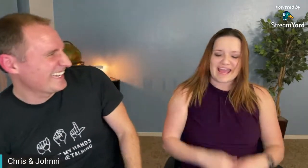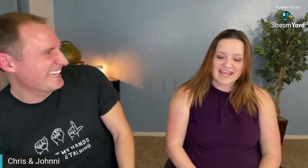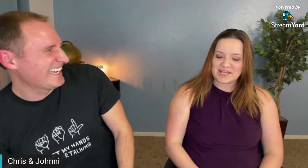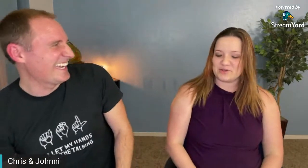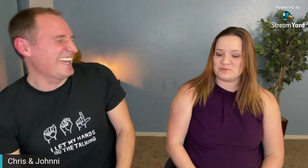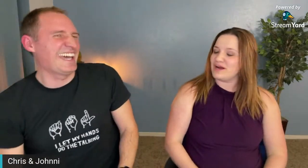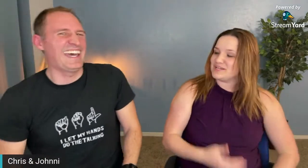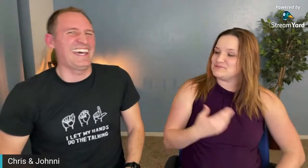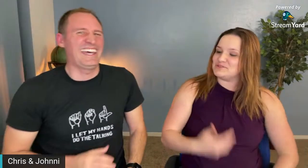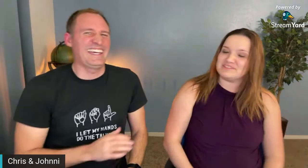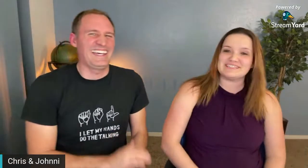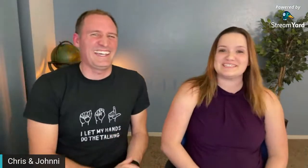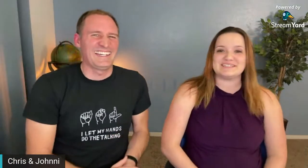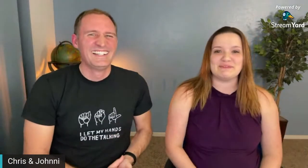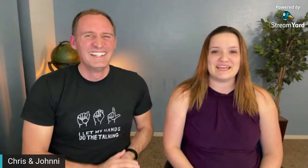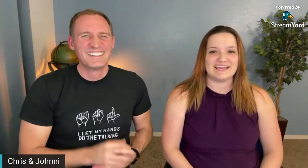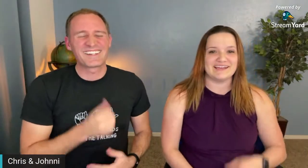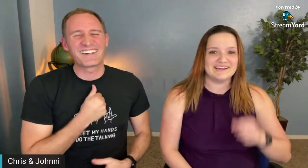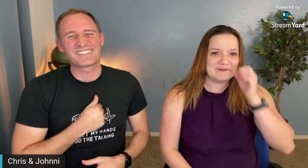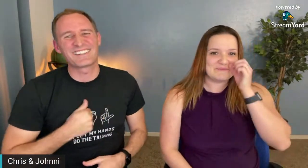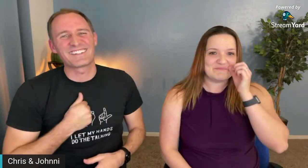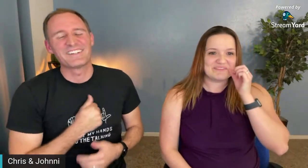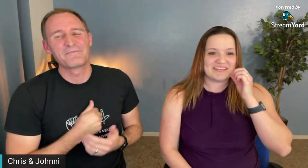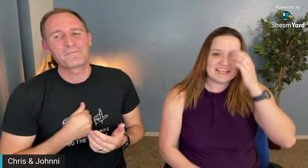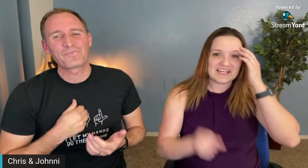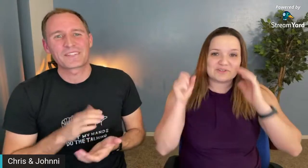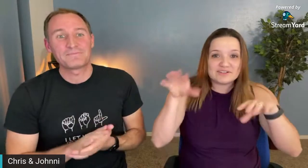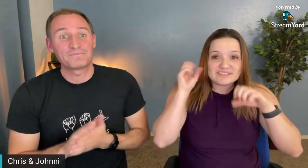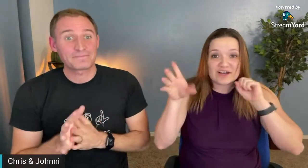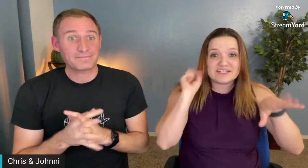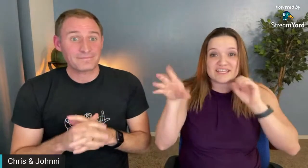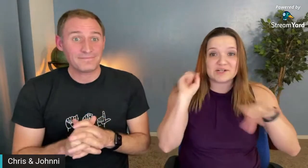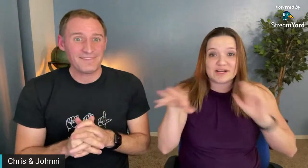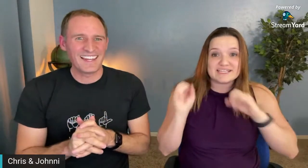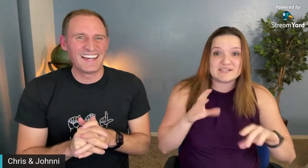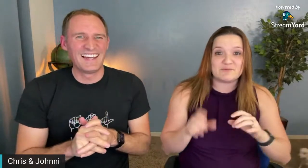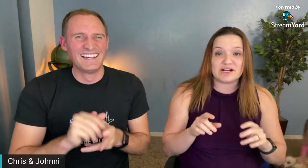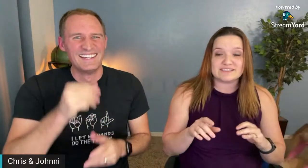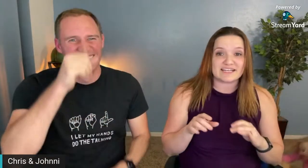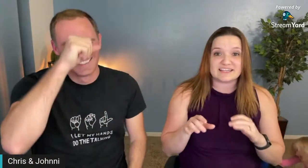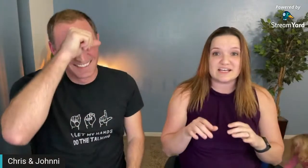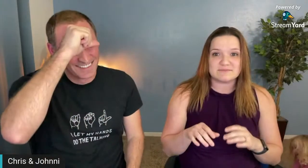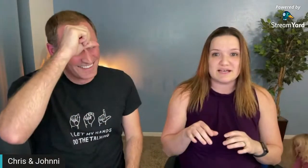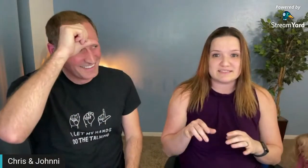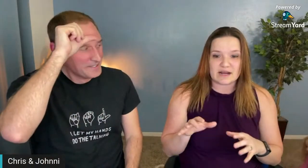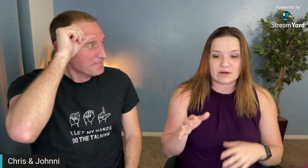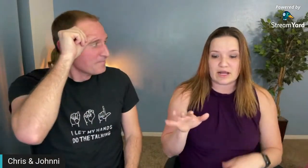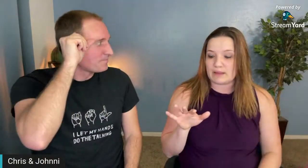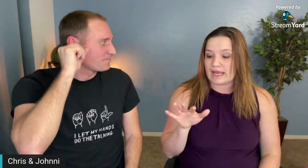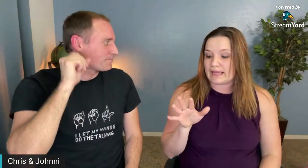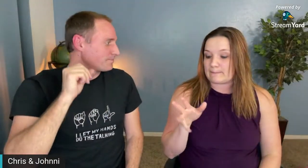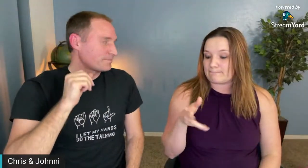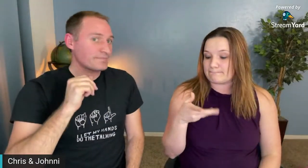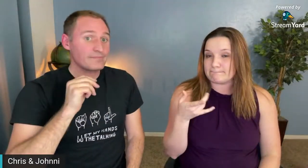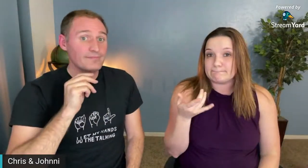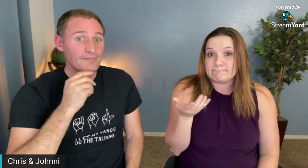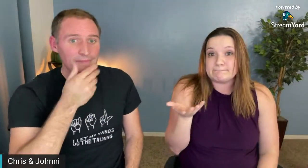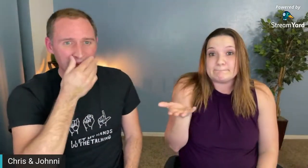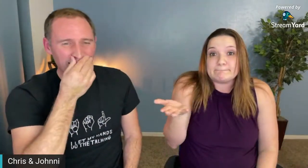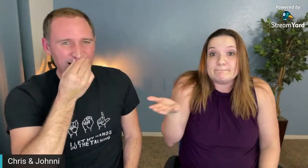I hate you. Why do you do this to me? Sorry. He like throws out all these like crazy words like 1,000 miles an hour, and I'm like,